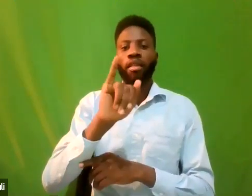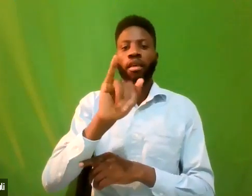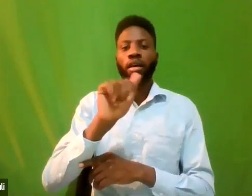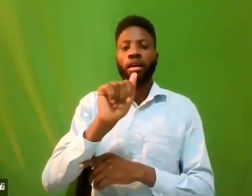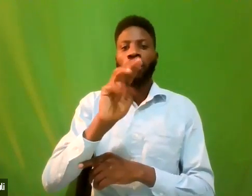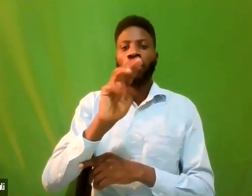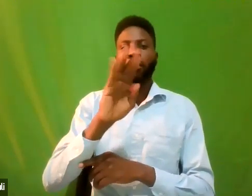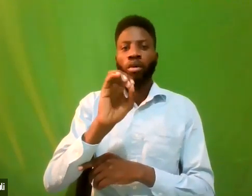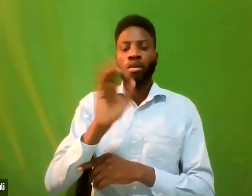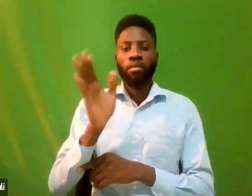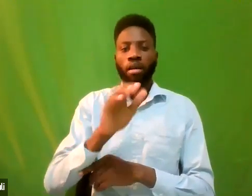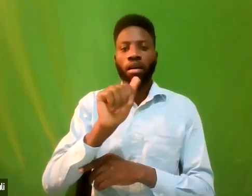Do you want to ask your question?